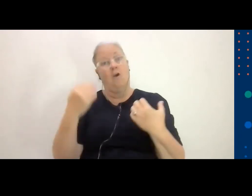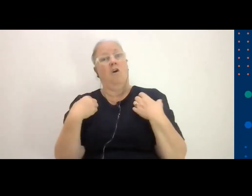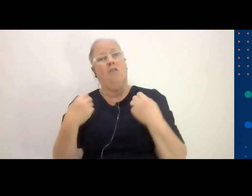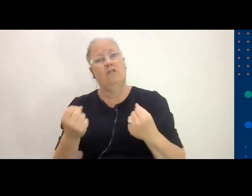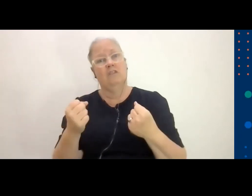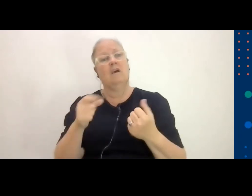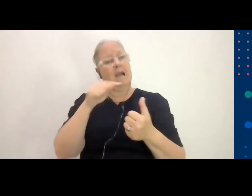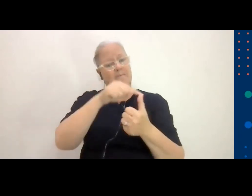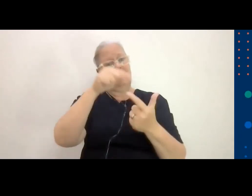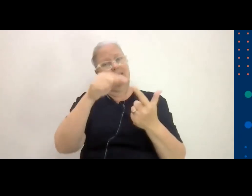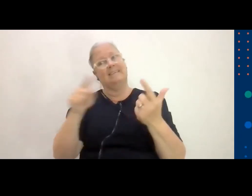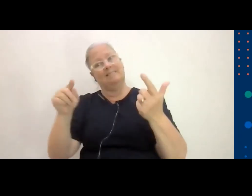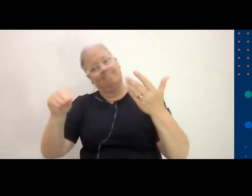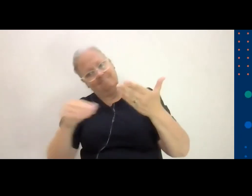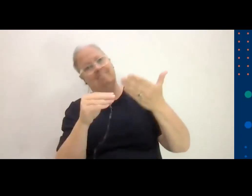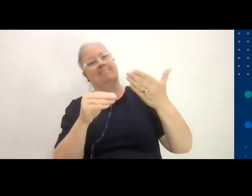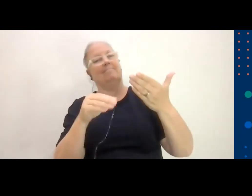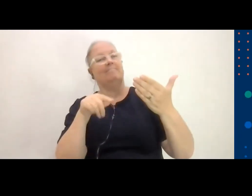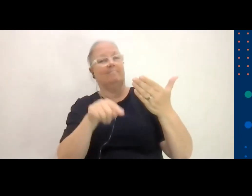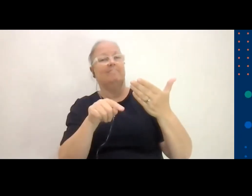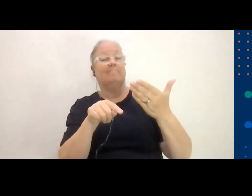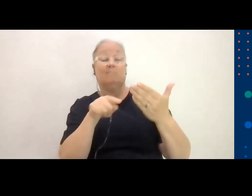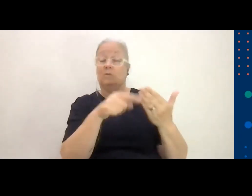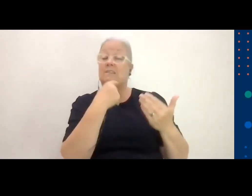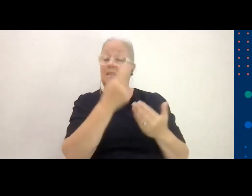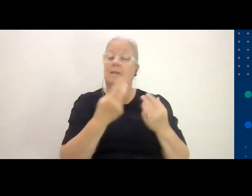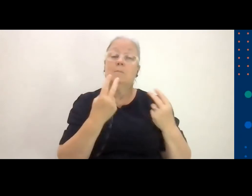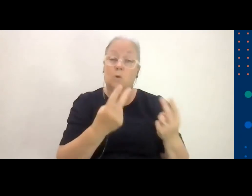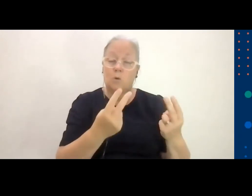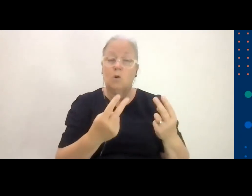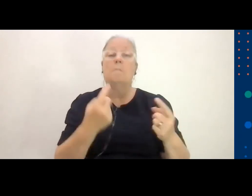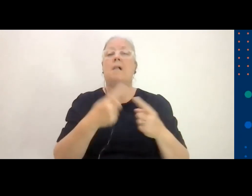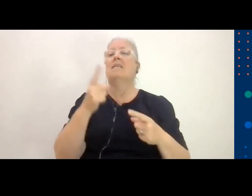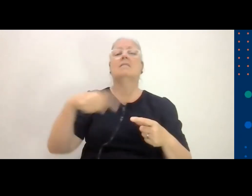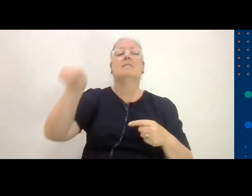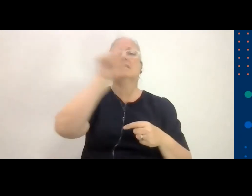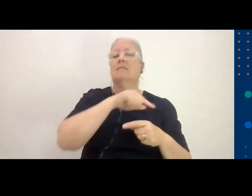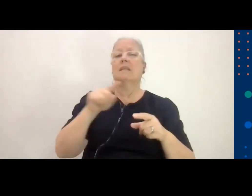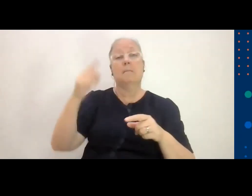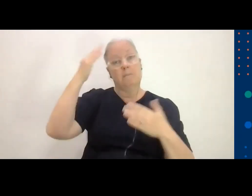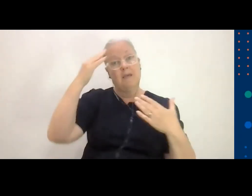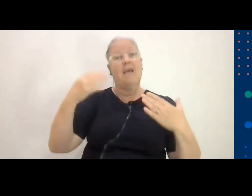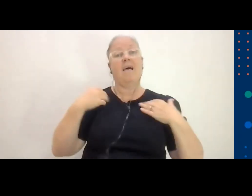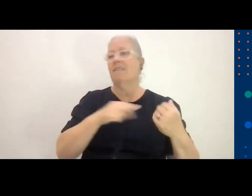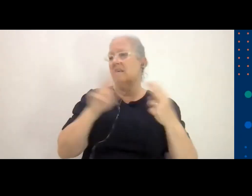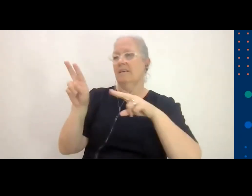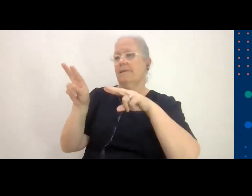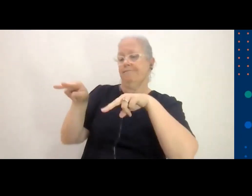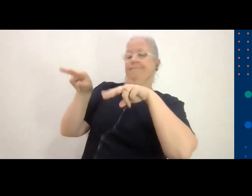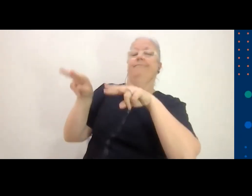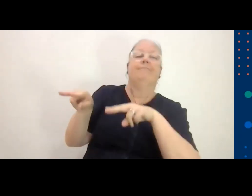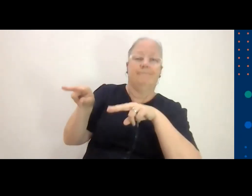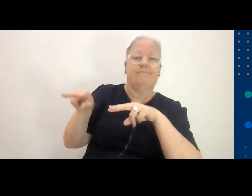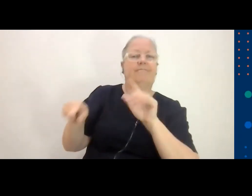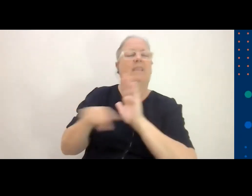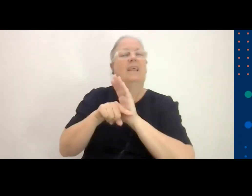think, is very important, as you mentioned. And then of course, there's the stigma around mental health, unfortunately, which is why I think a lot of people don't